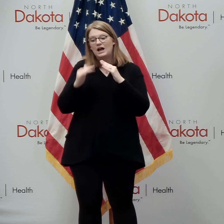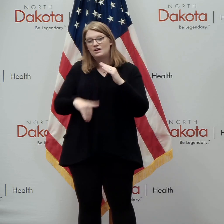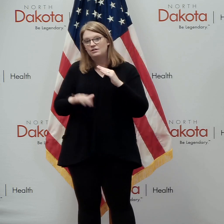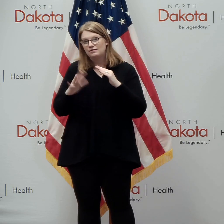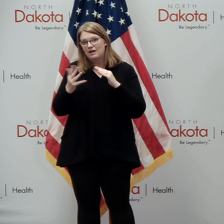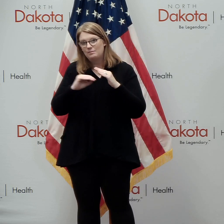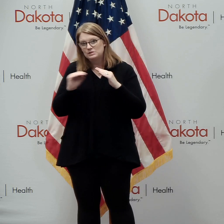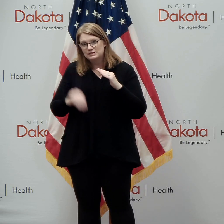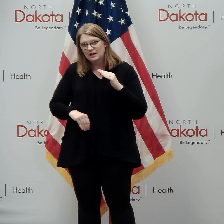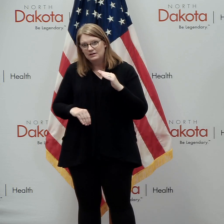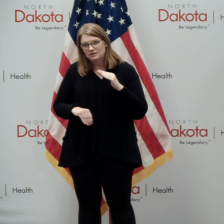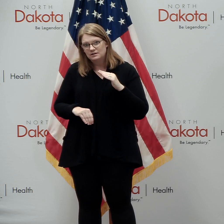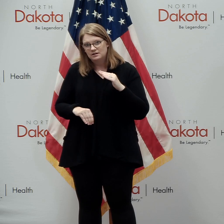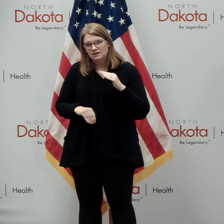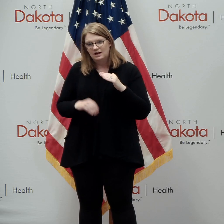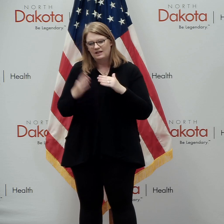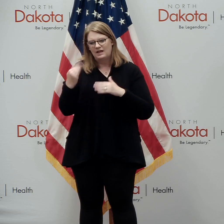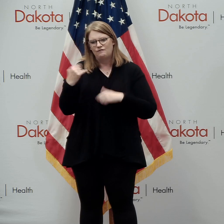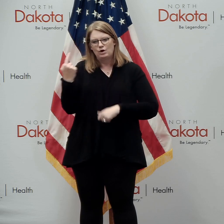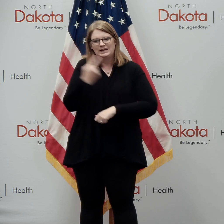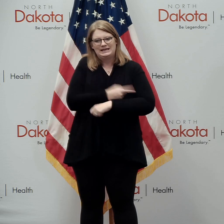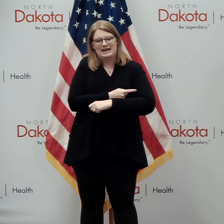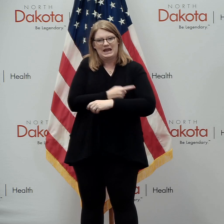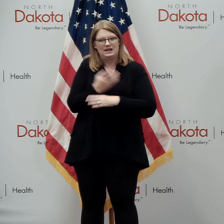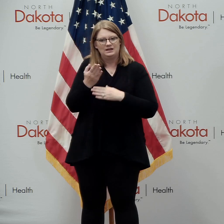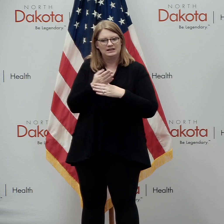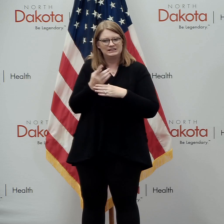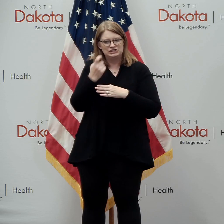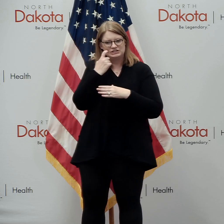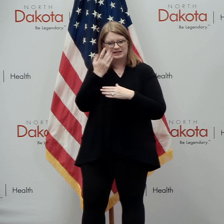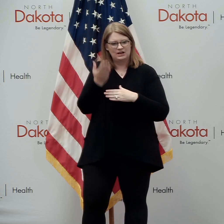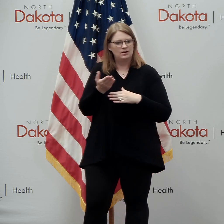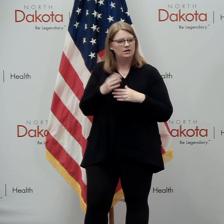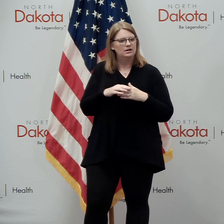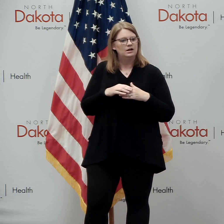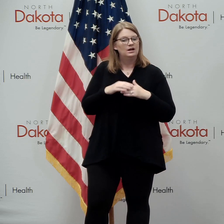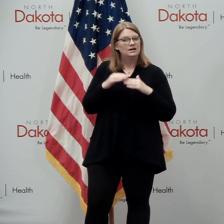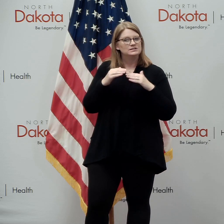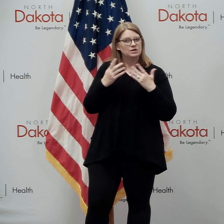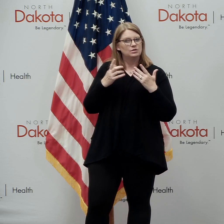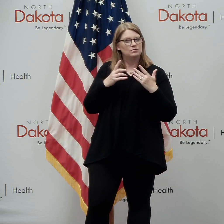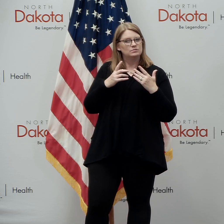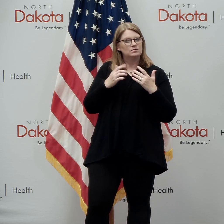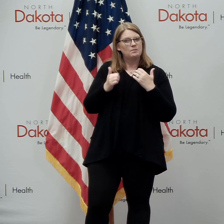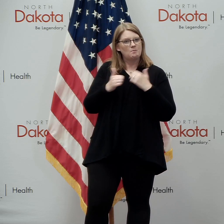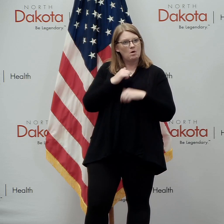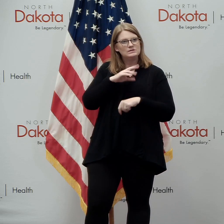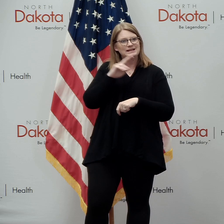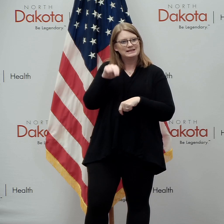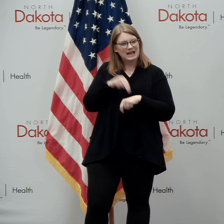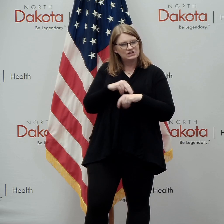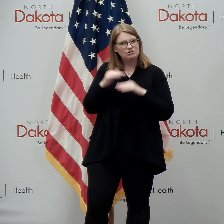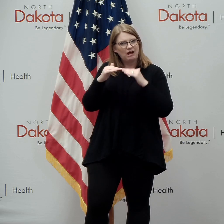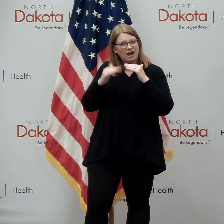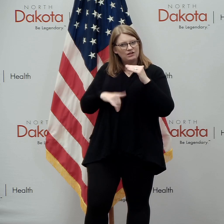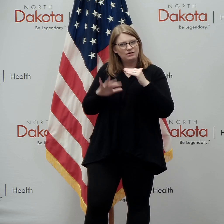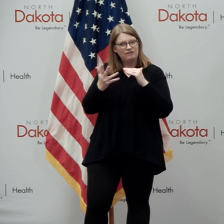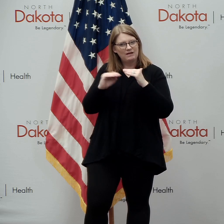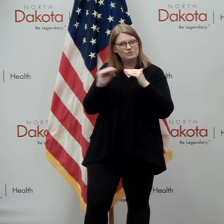rolling 14-day. As you see, it's just up underneath that. Staying under 5% on most of the national scales keeps